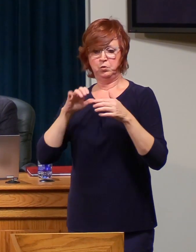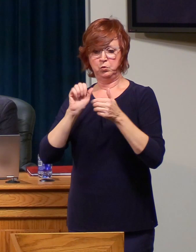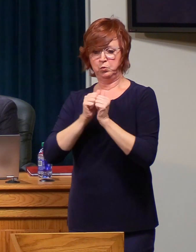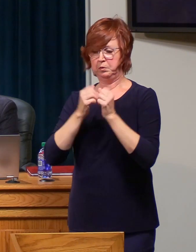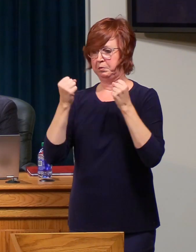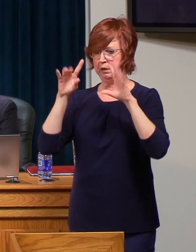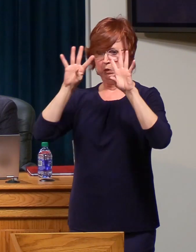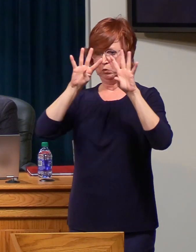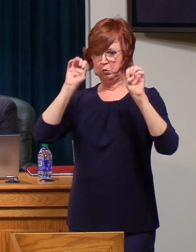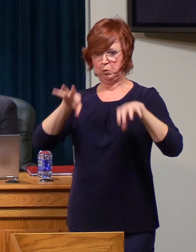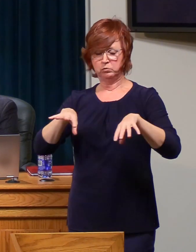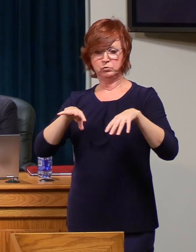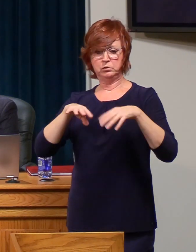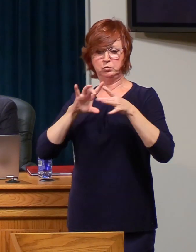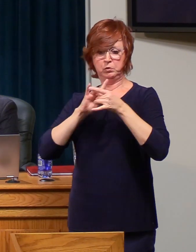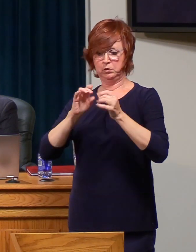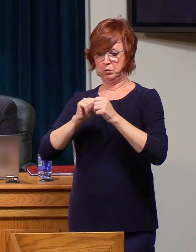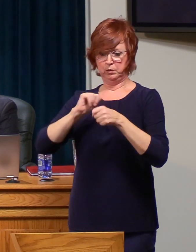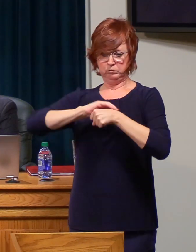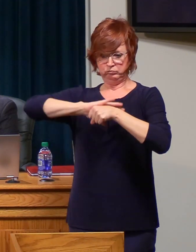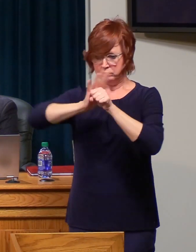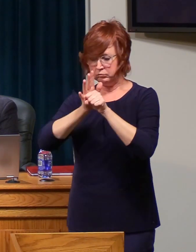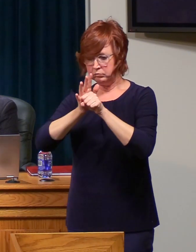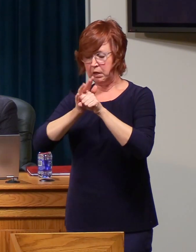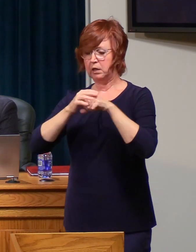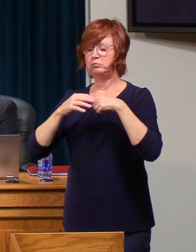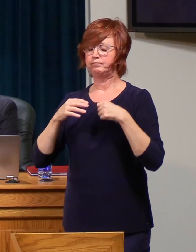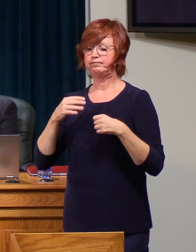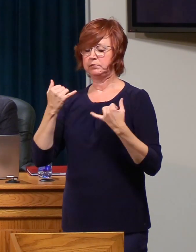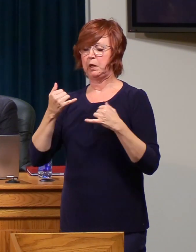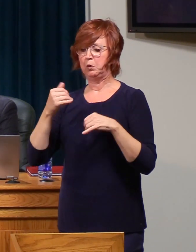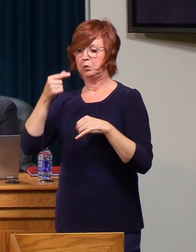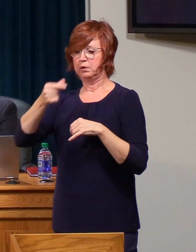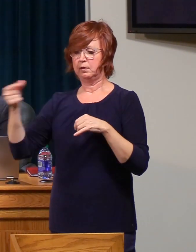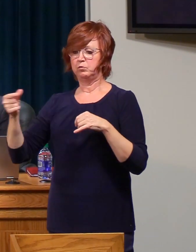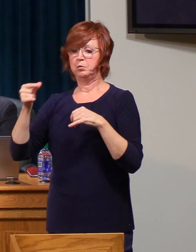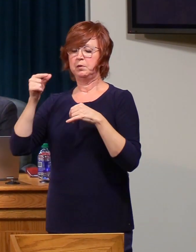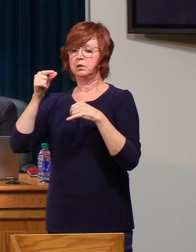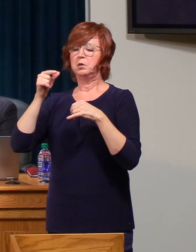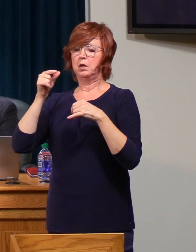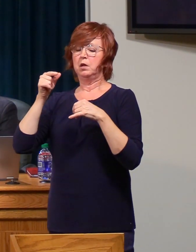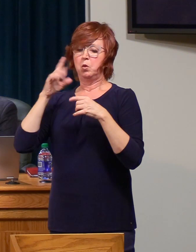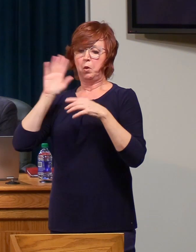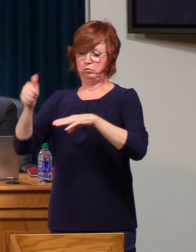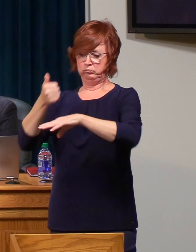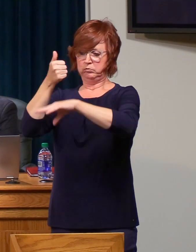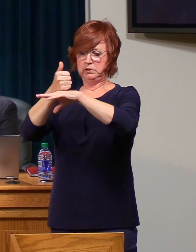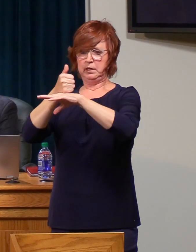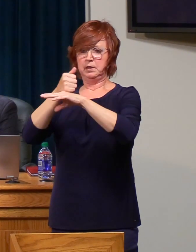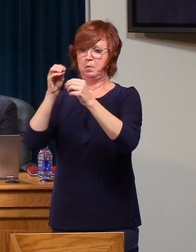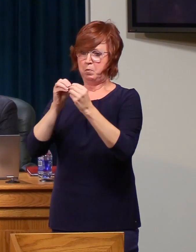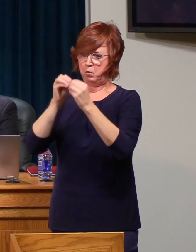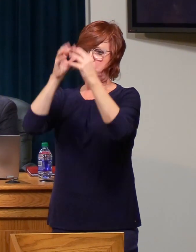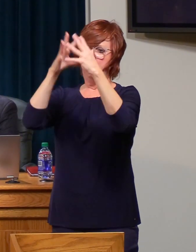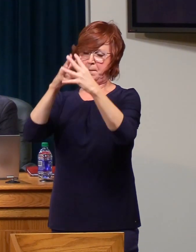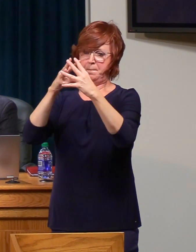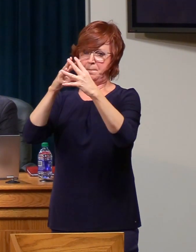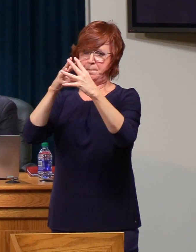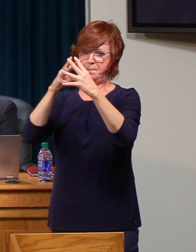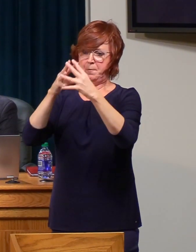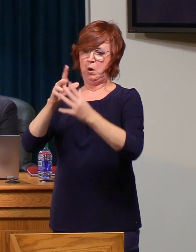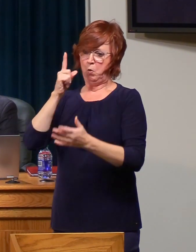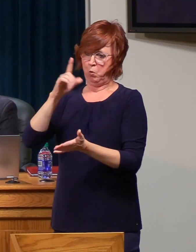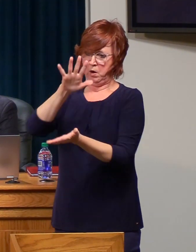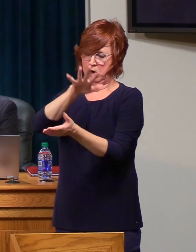COVID-19. The Government of Saskatchewan will be establishing a single window information webpage for businesses to access information and